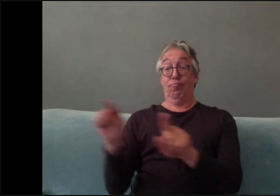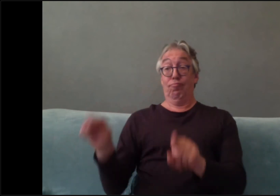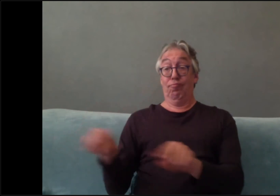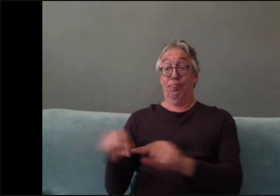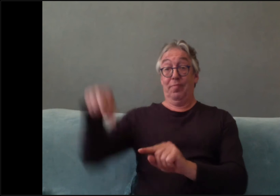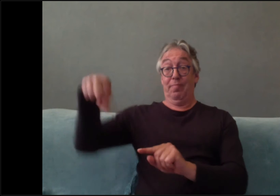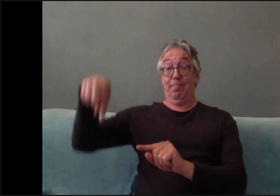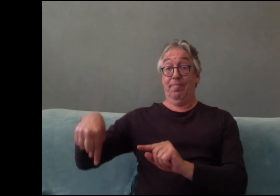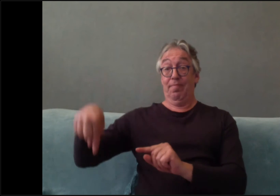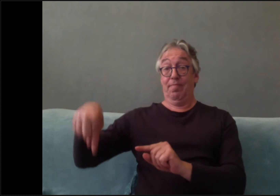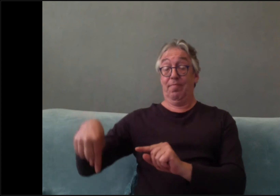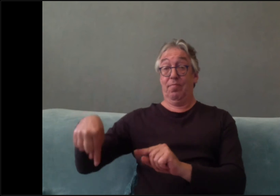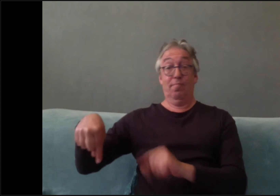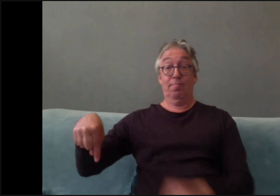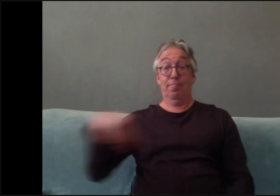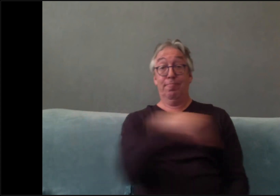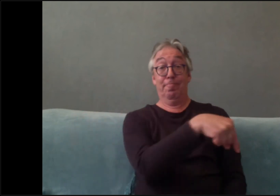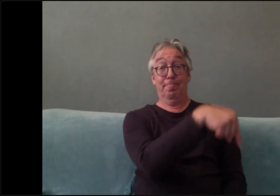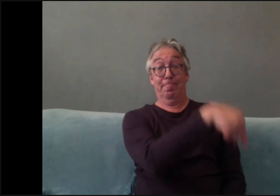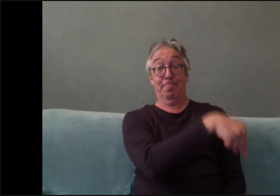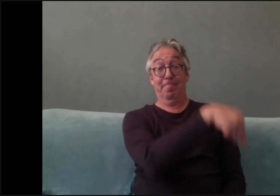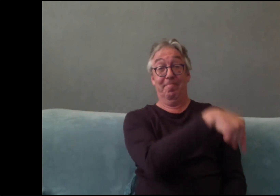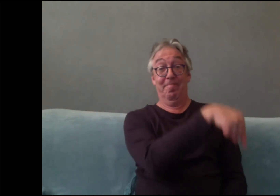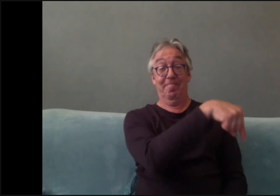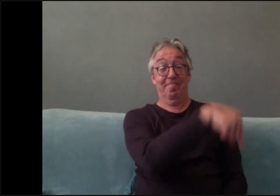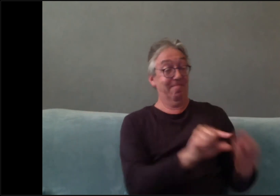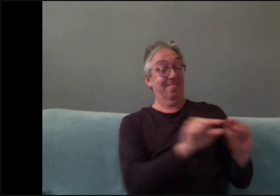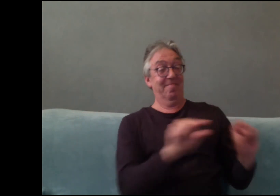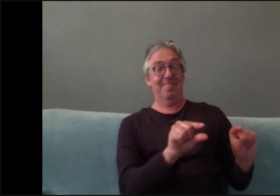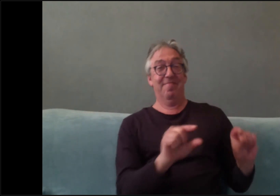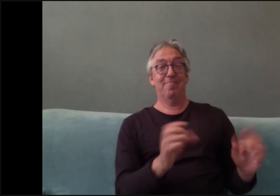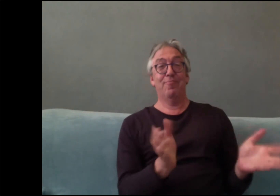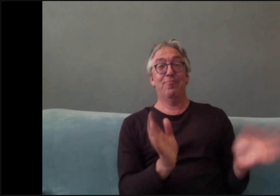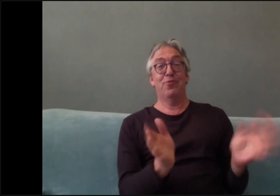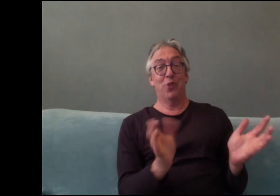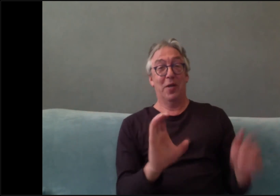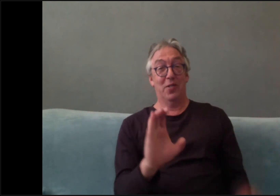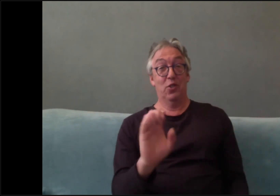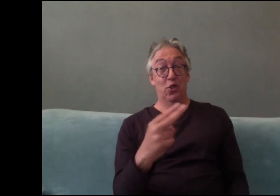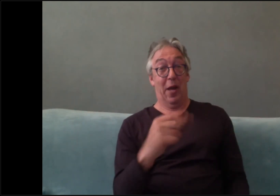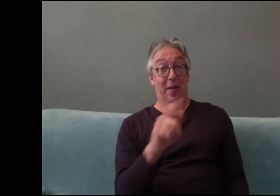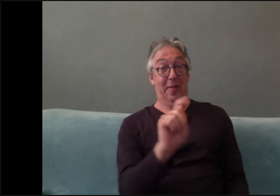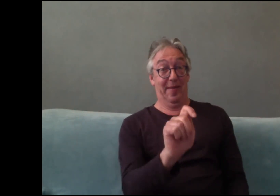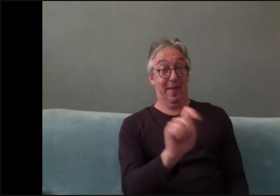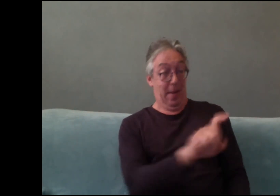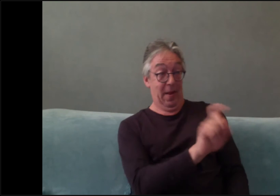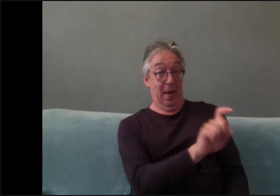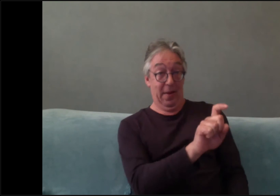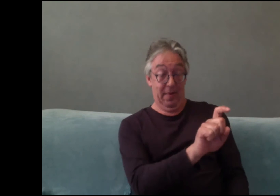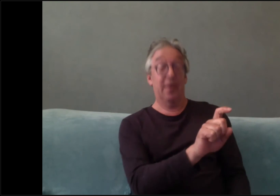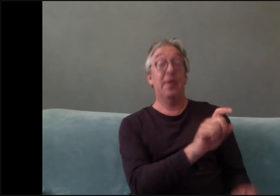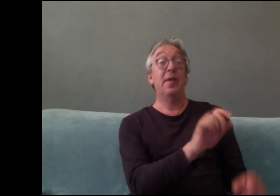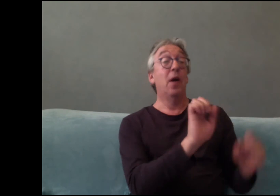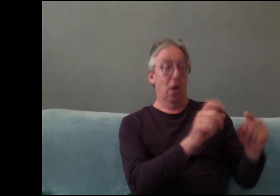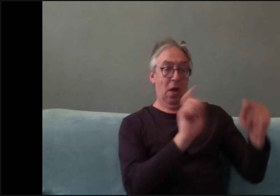located on the right of your screen. There's a link at the top. The other links you will find in the chat box are the links